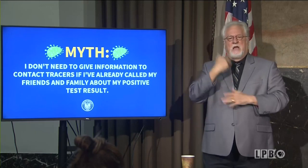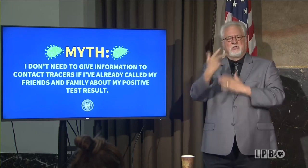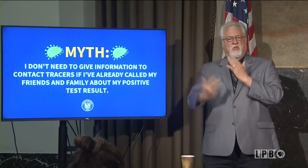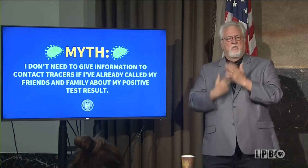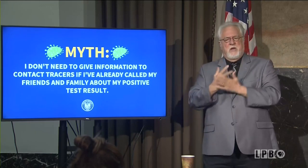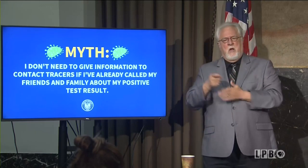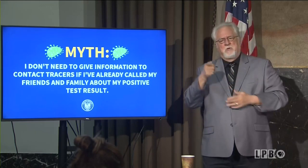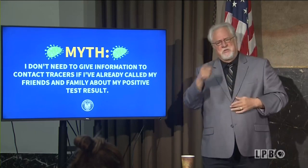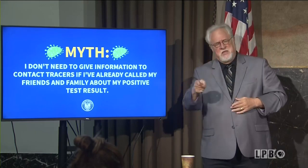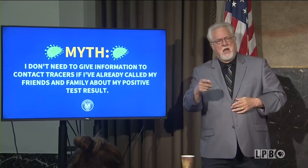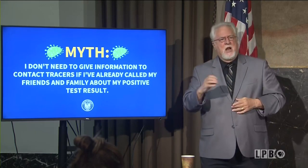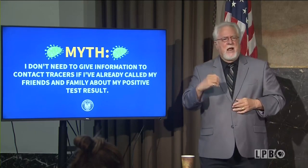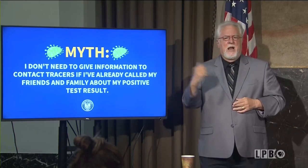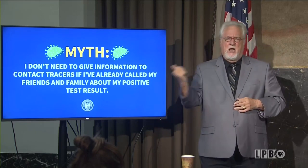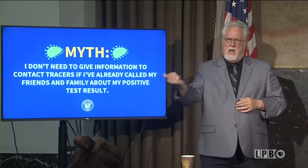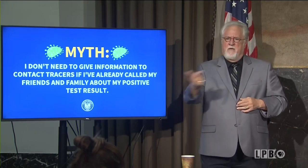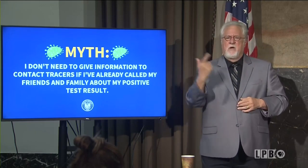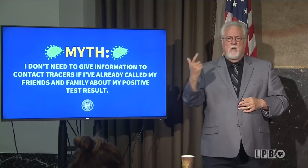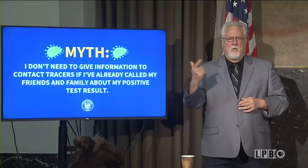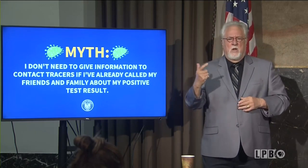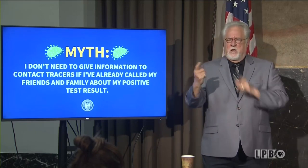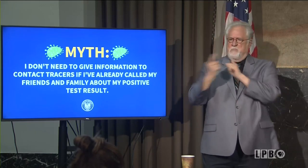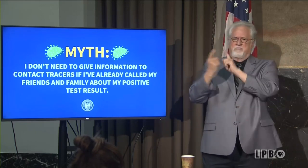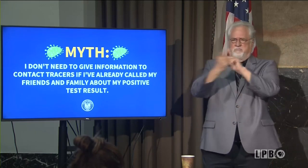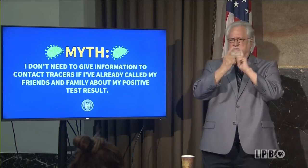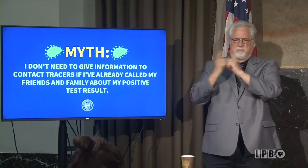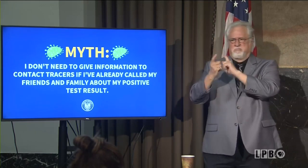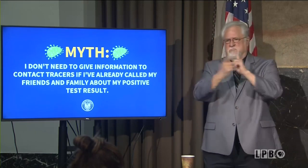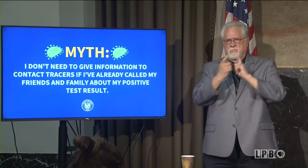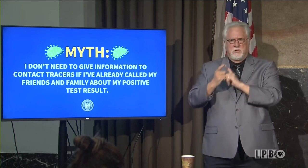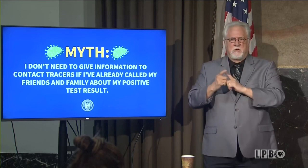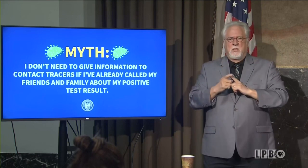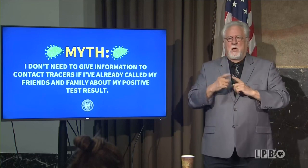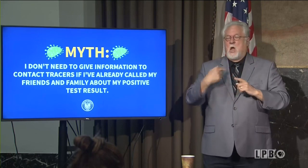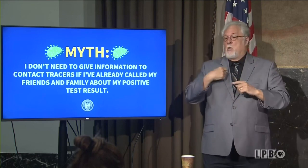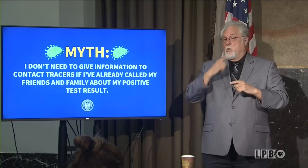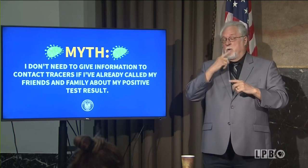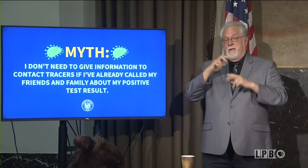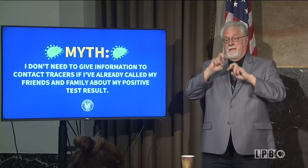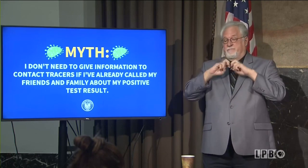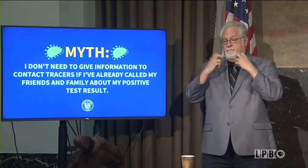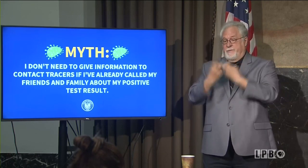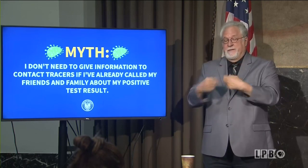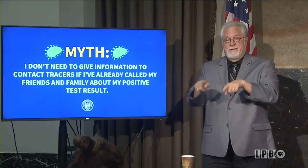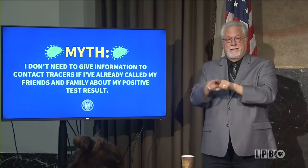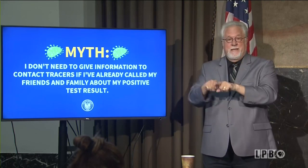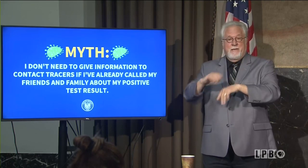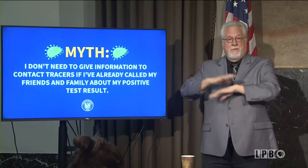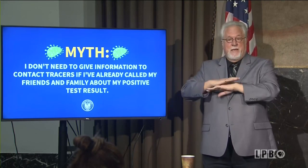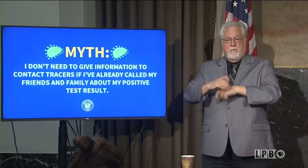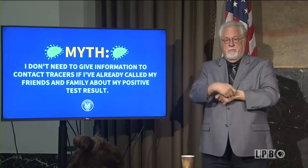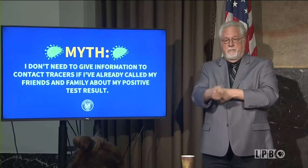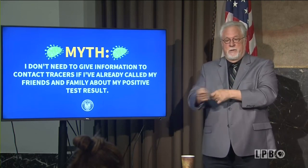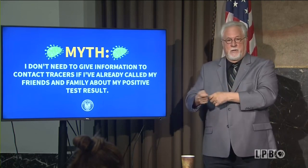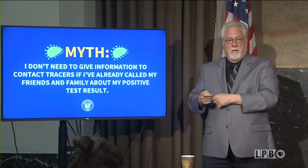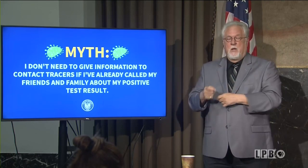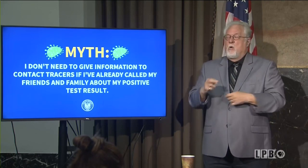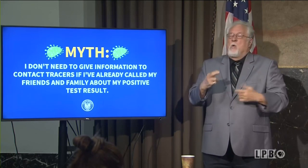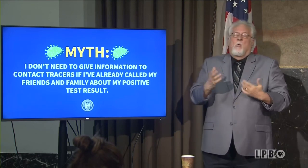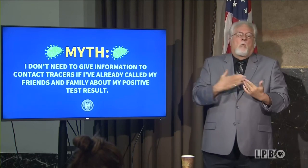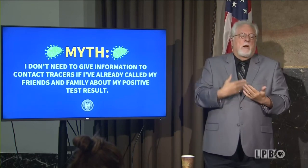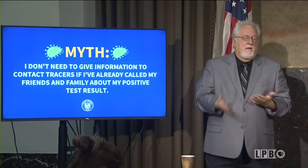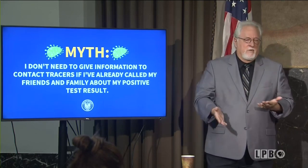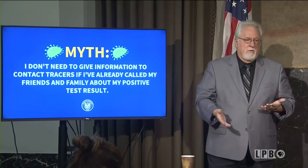hours there, and every one of them I had close contact. Actually, we were sitting at the same table playing cards or